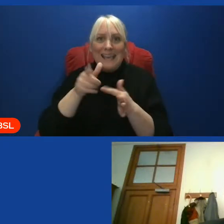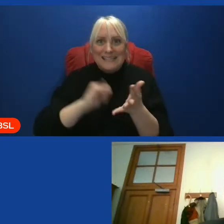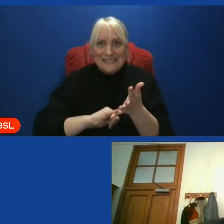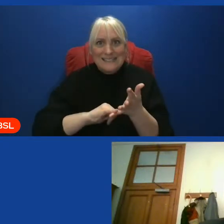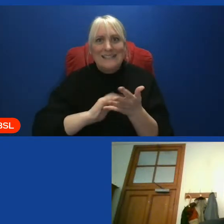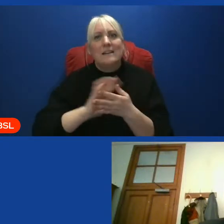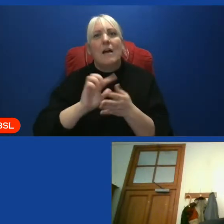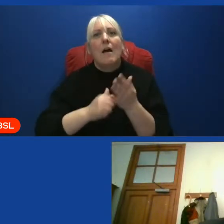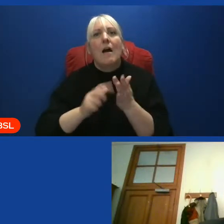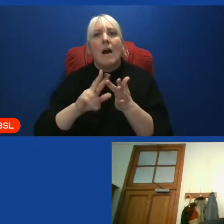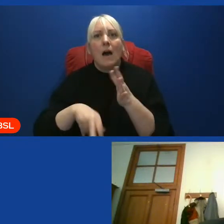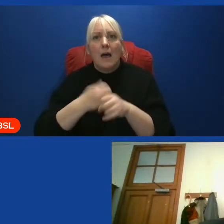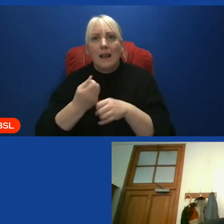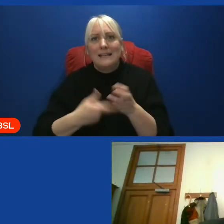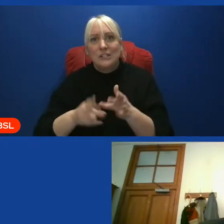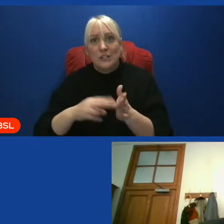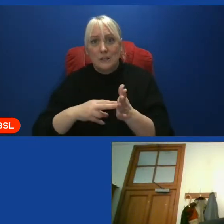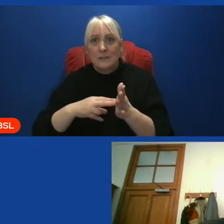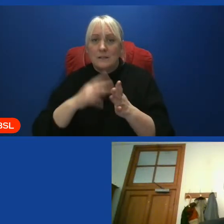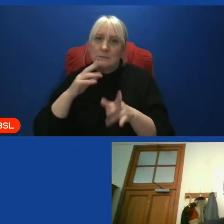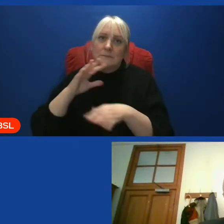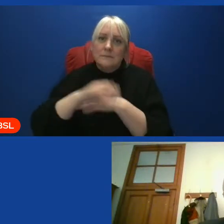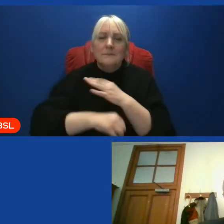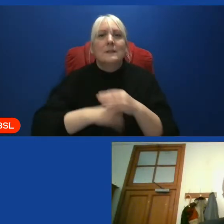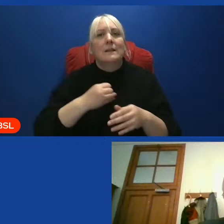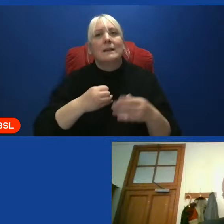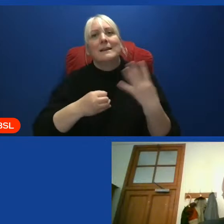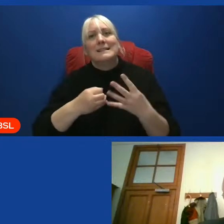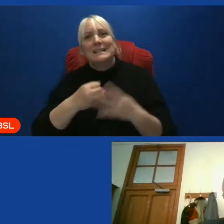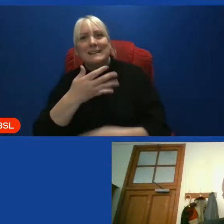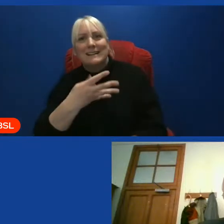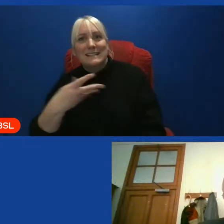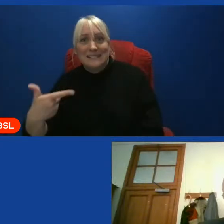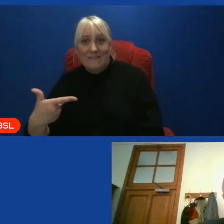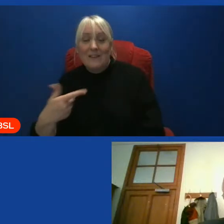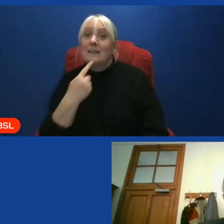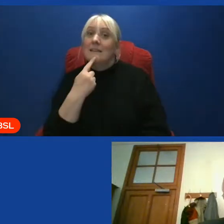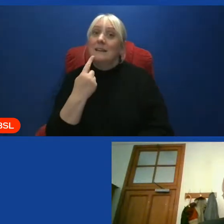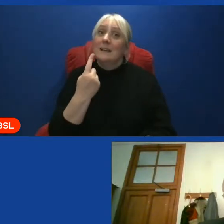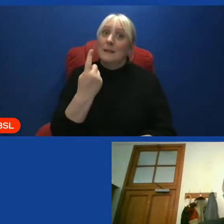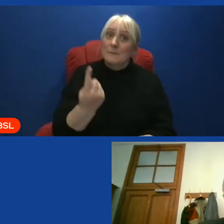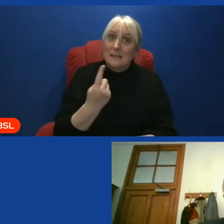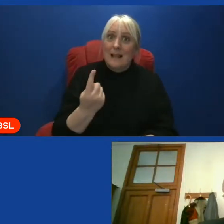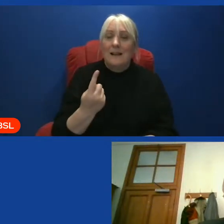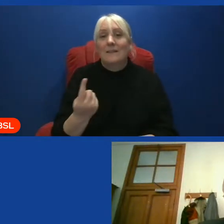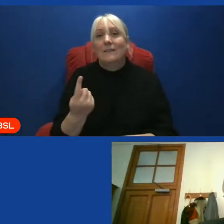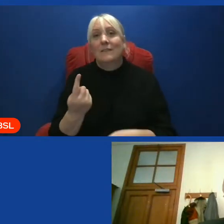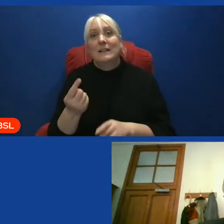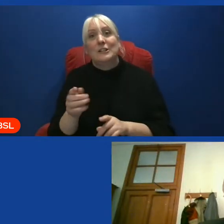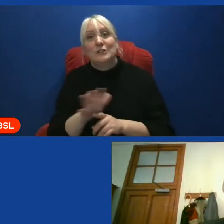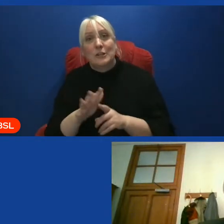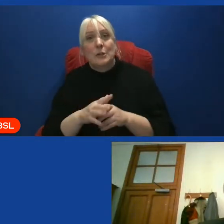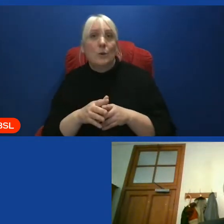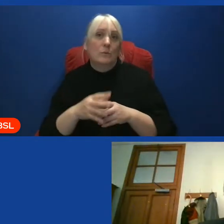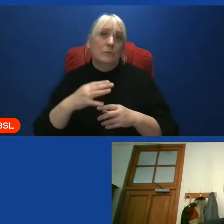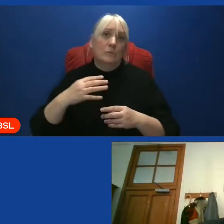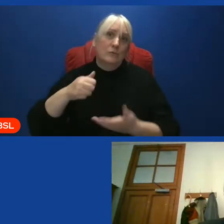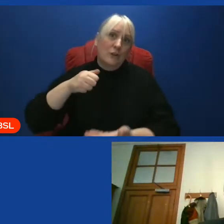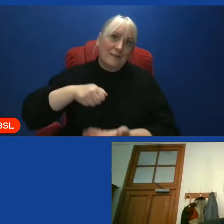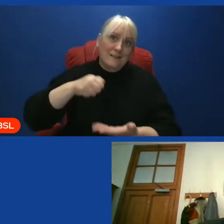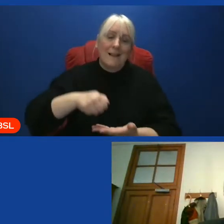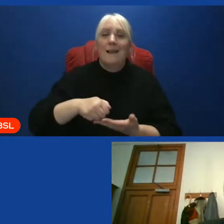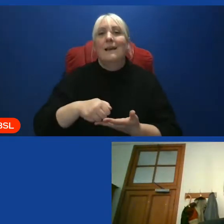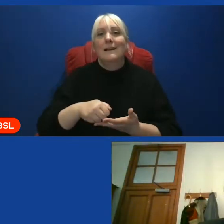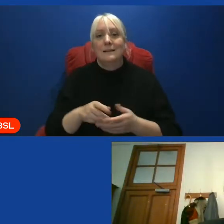since 1997. And was a former Shadow Chancellor from 2015 to 2020. And, you know, specifically, I